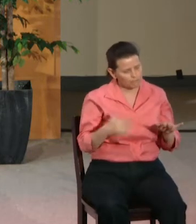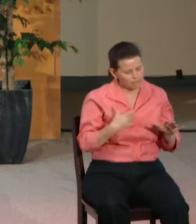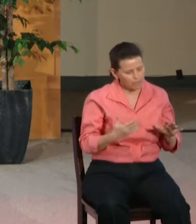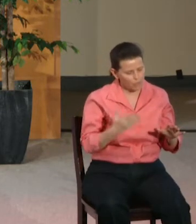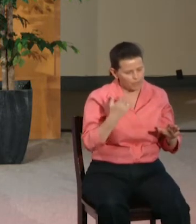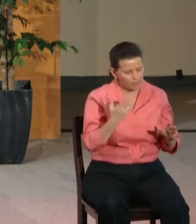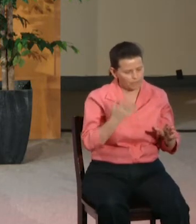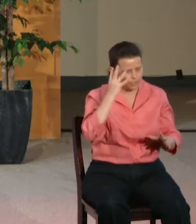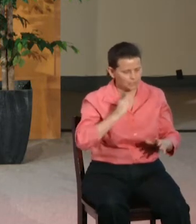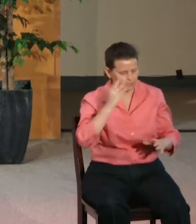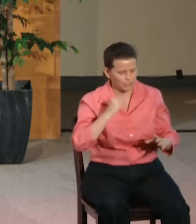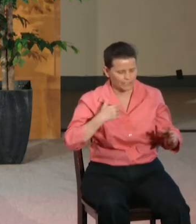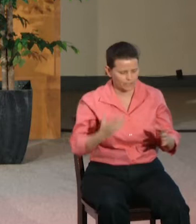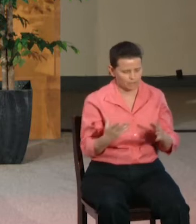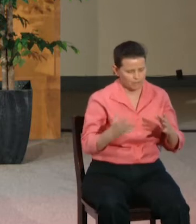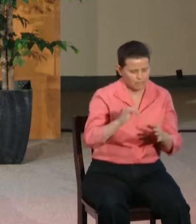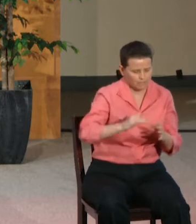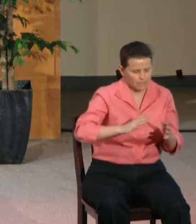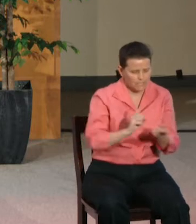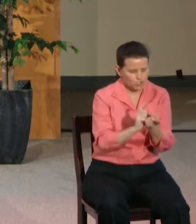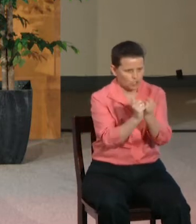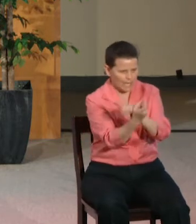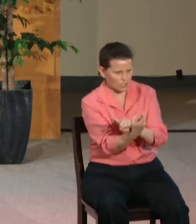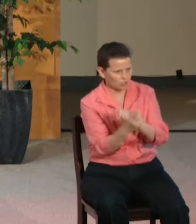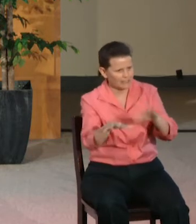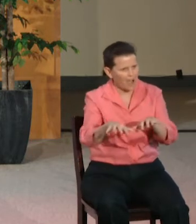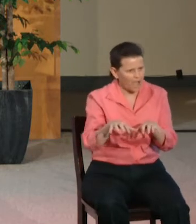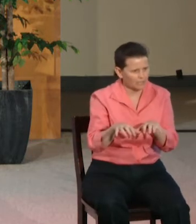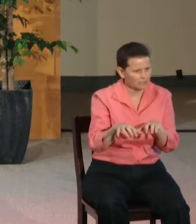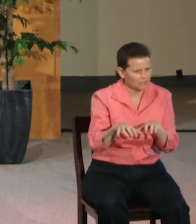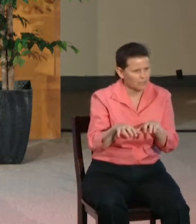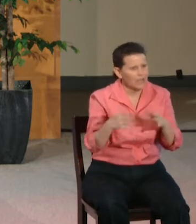they'll be part of that journey back over there to the reproductive thing.